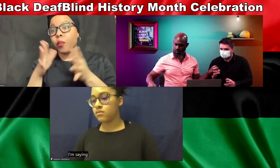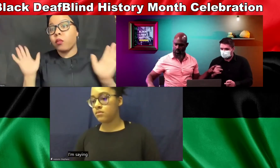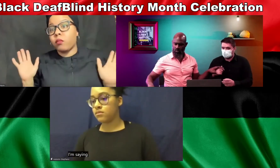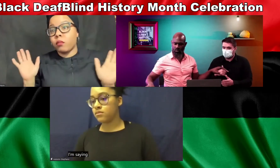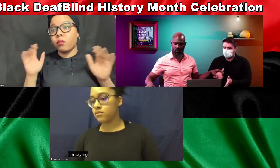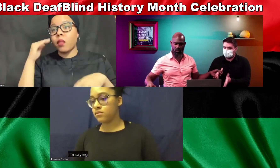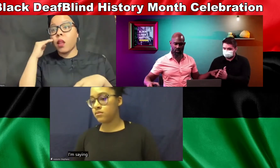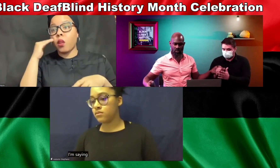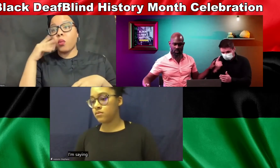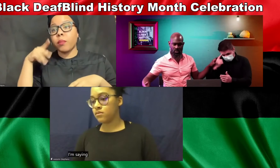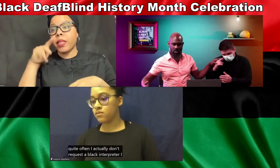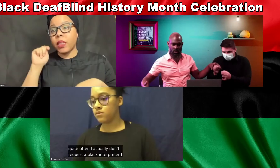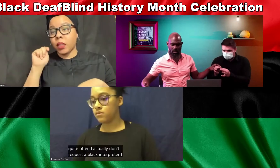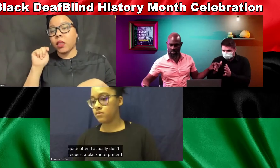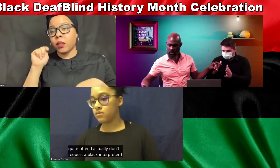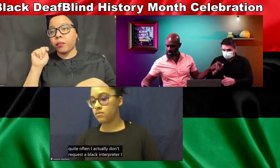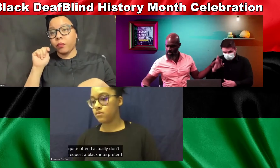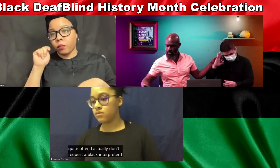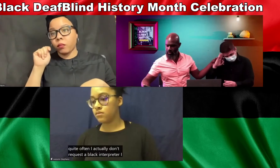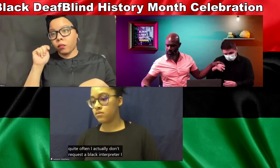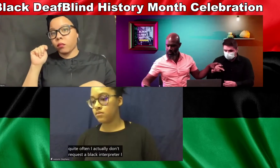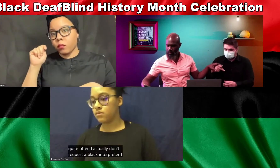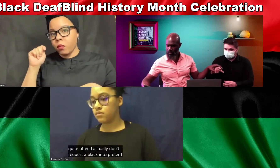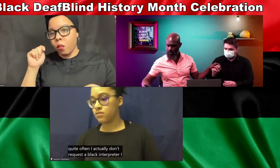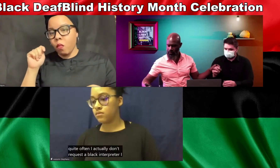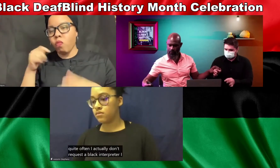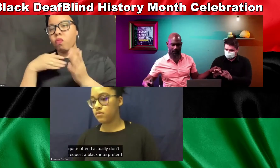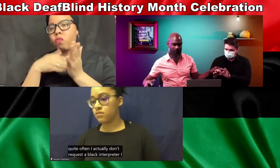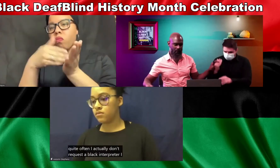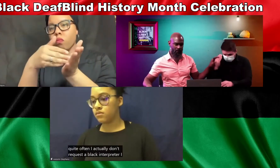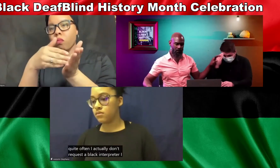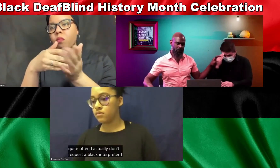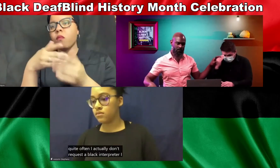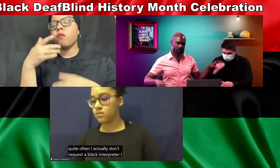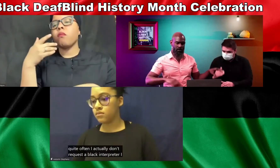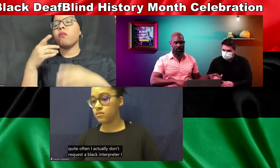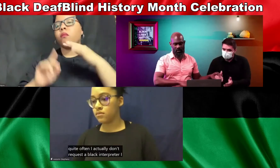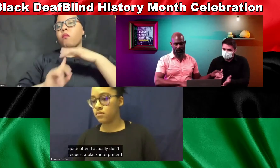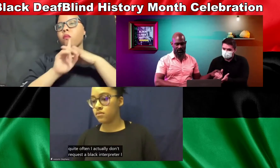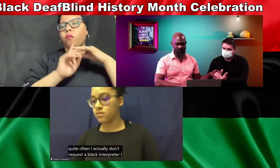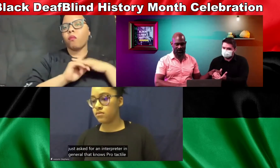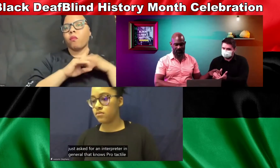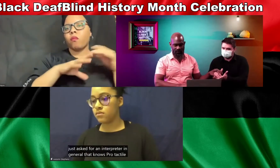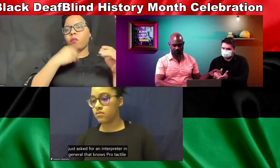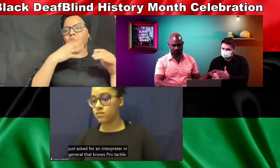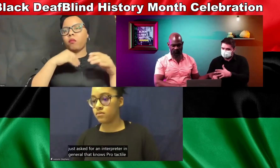I just ask for an interpreter in general that knows pro-tactile sign language.